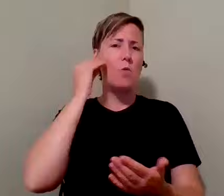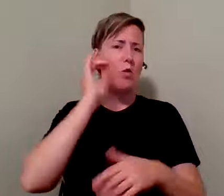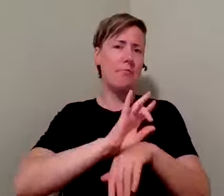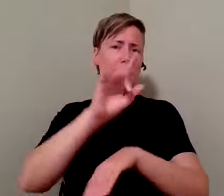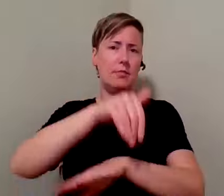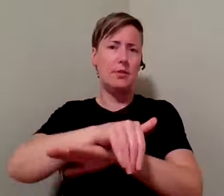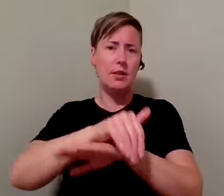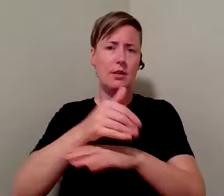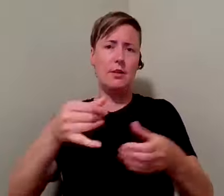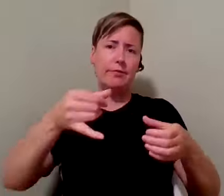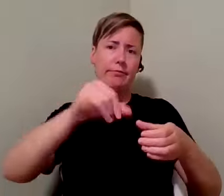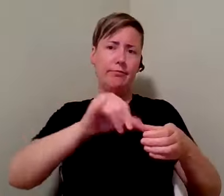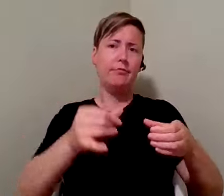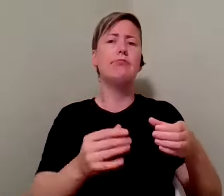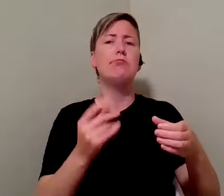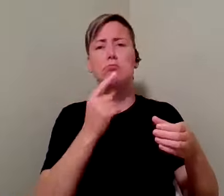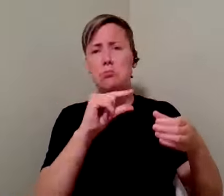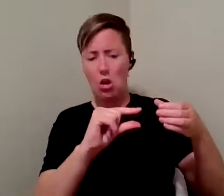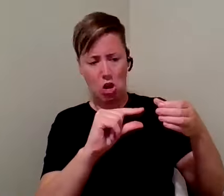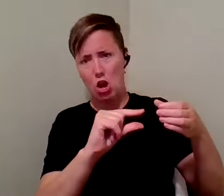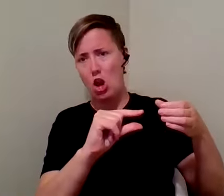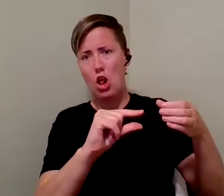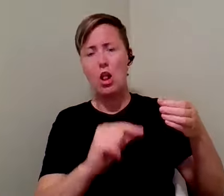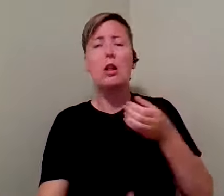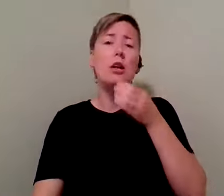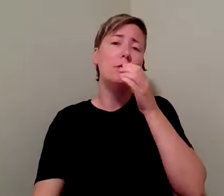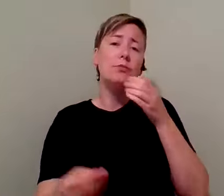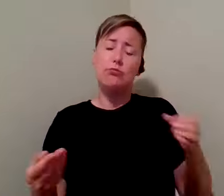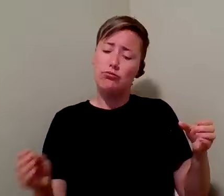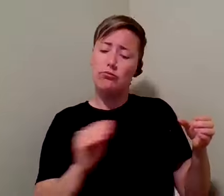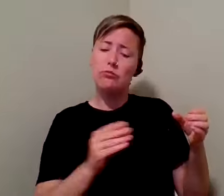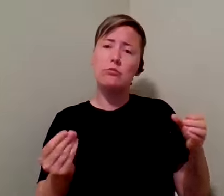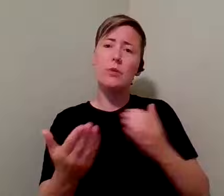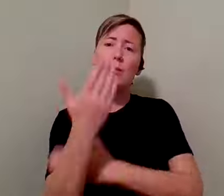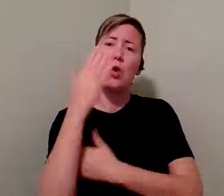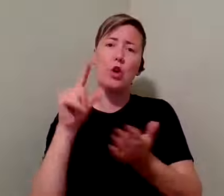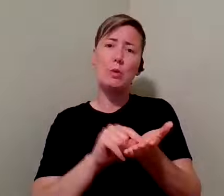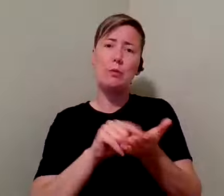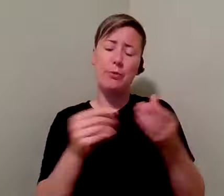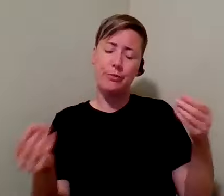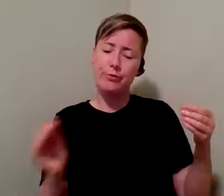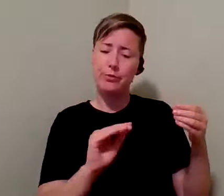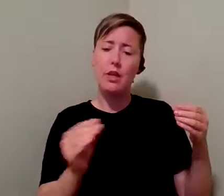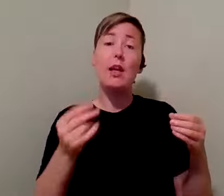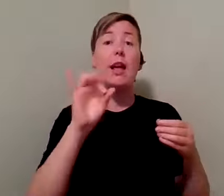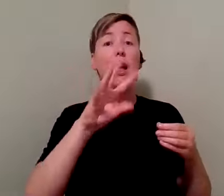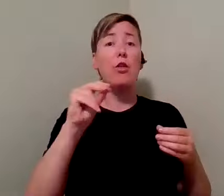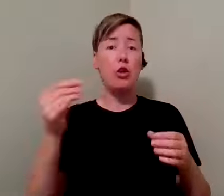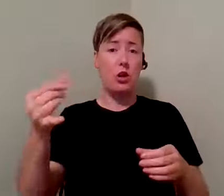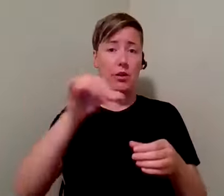pour himself a small drink and read the morning paper. And at 8:30, he'd pour a second drink, and then we'd sit down to